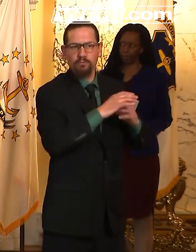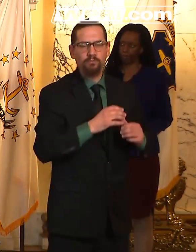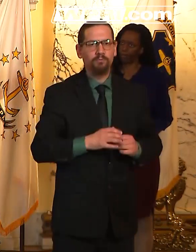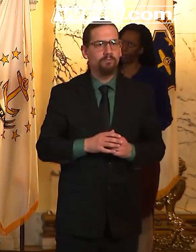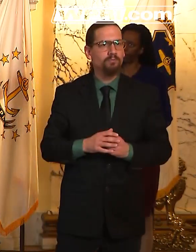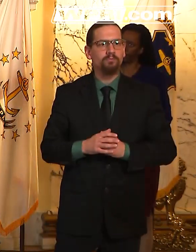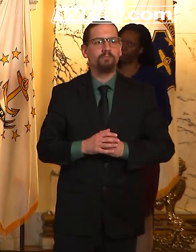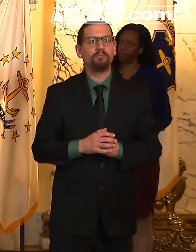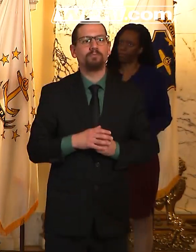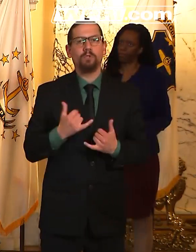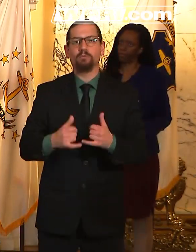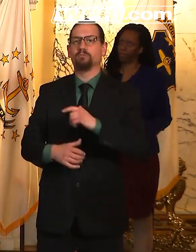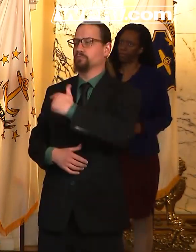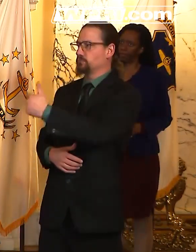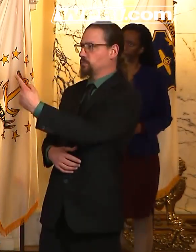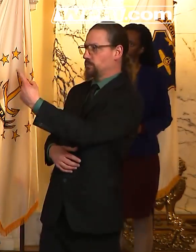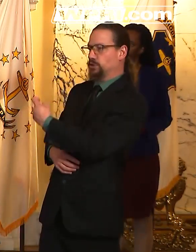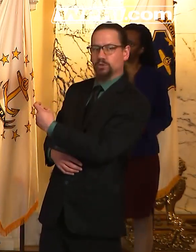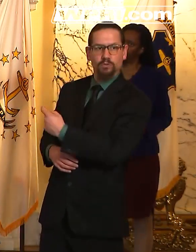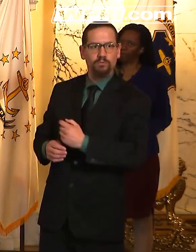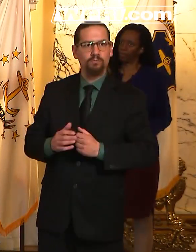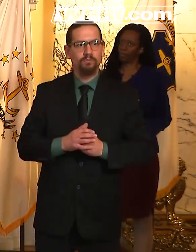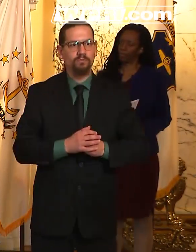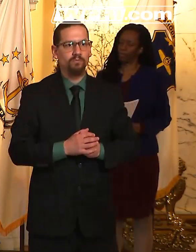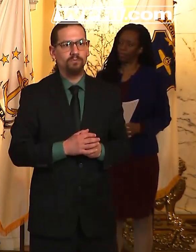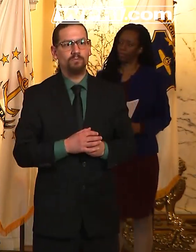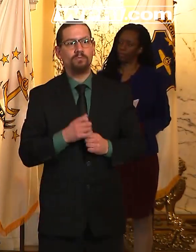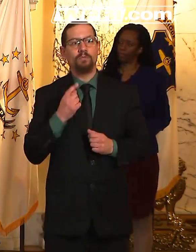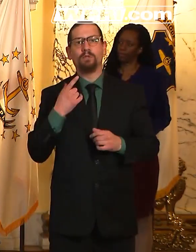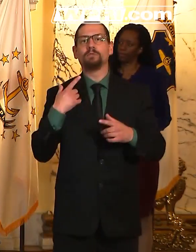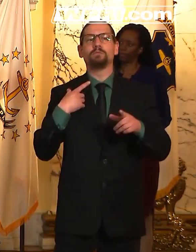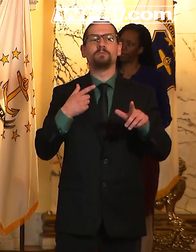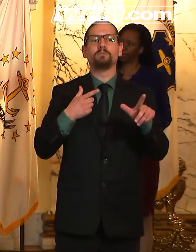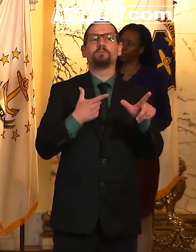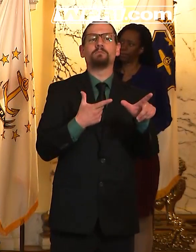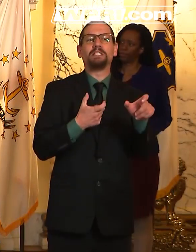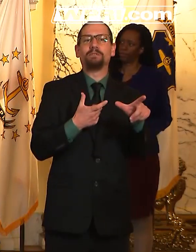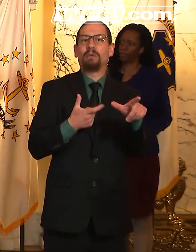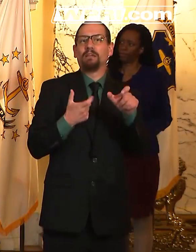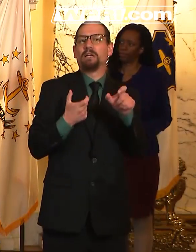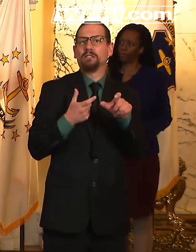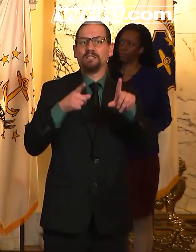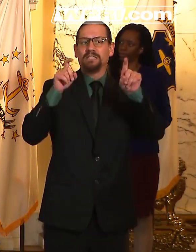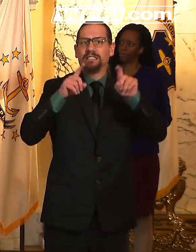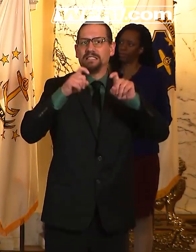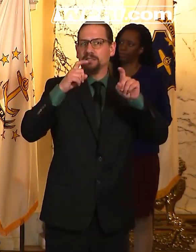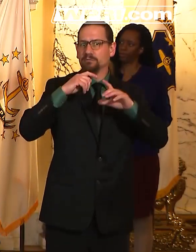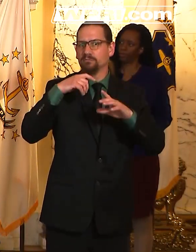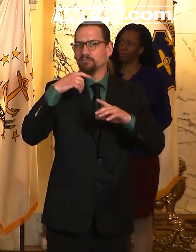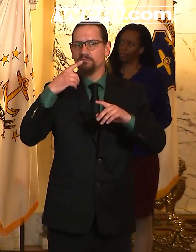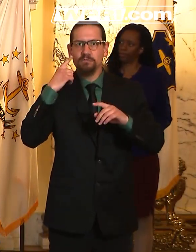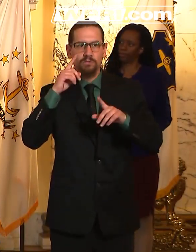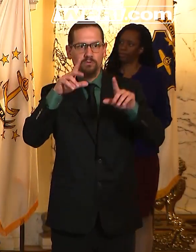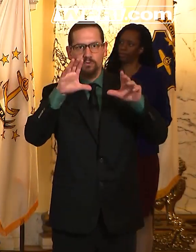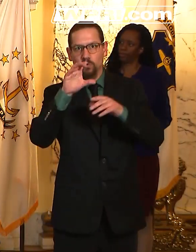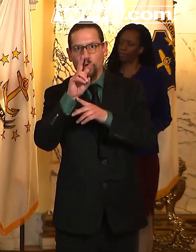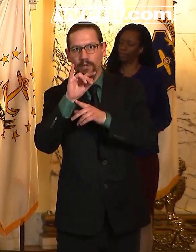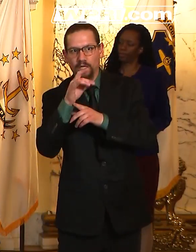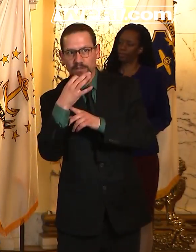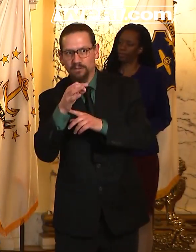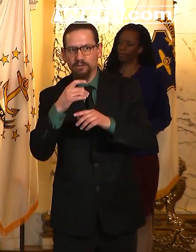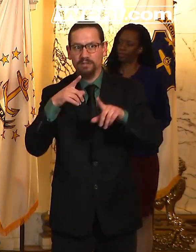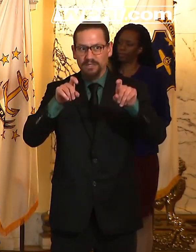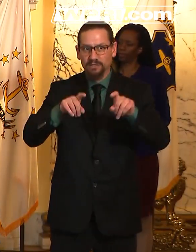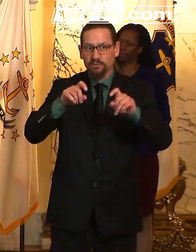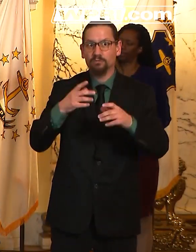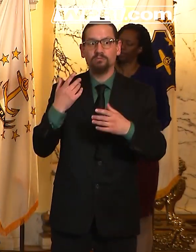Has the rate of testing changed over the last couple of days, and can Rhode Island get to that number of 600 tests per day? Yes, so